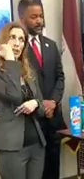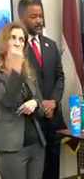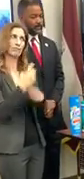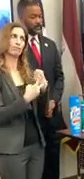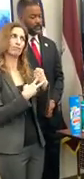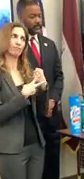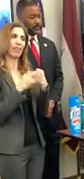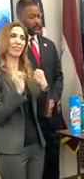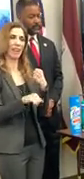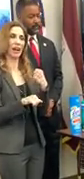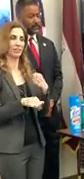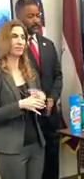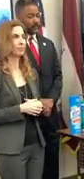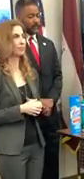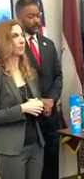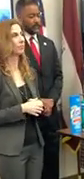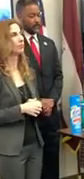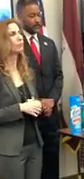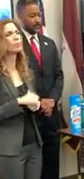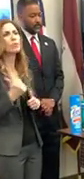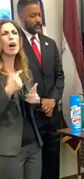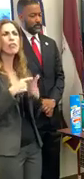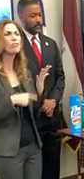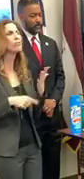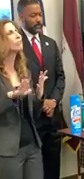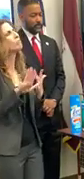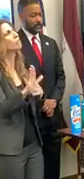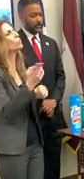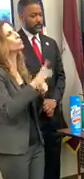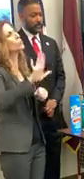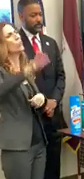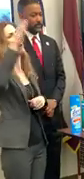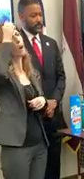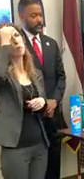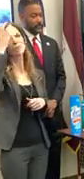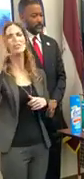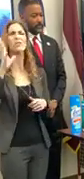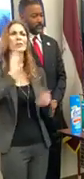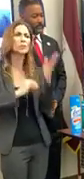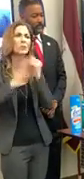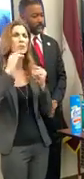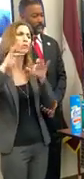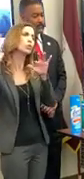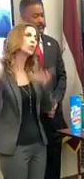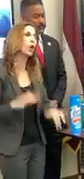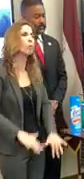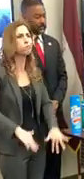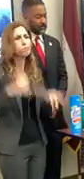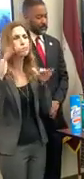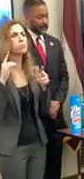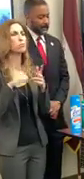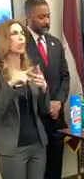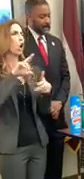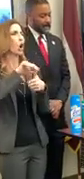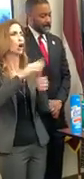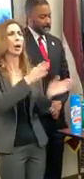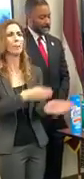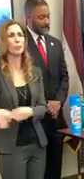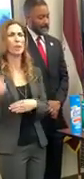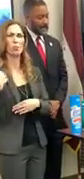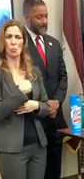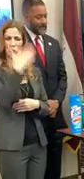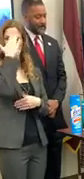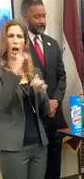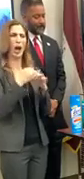stock up on that. And then other than that, just common sense. You know, we've all been through blizzards, we've been through hurricane preparation, we know how to do